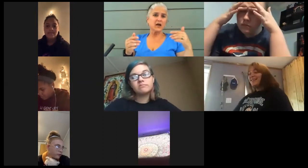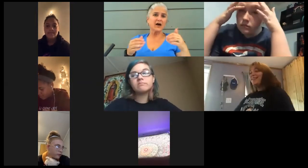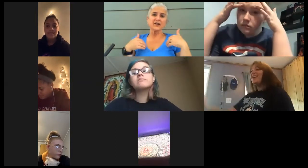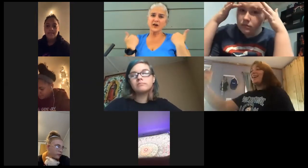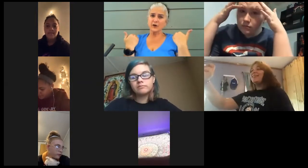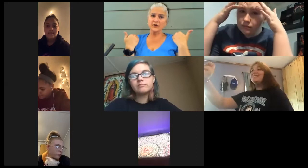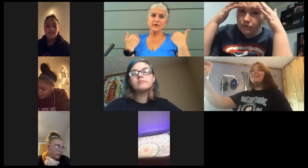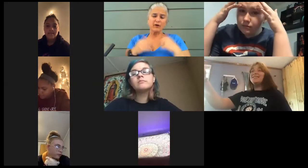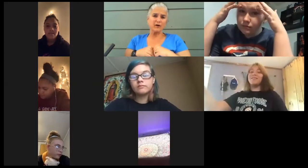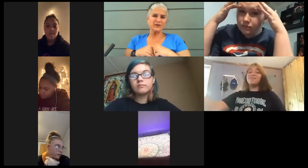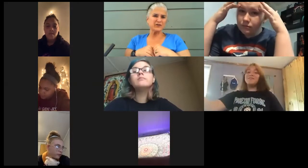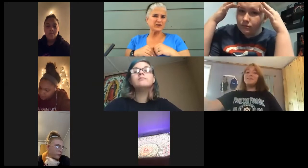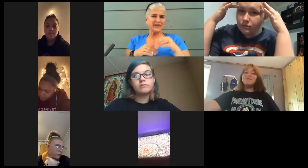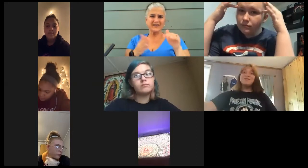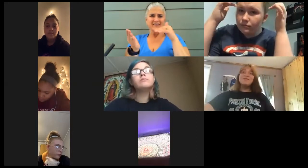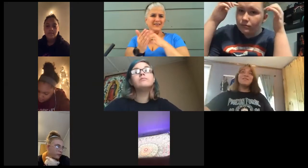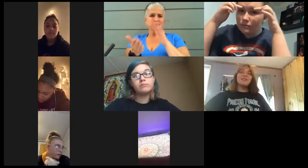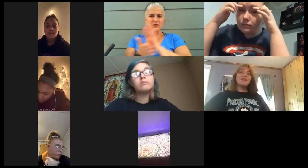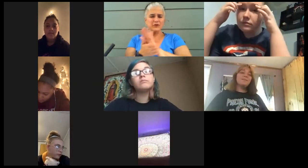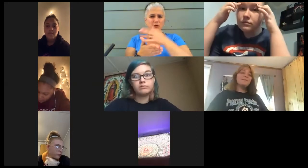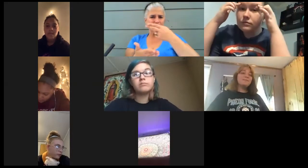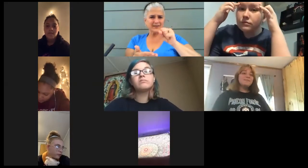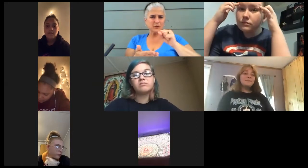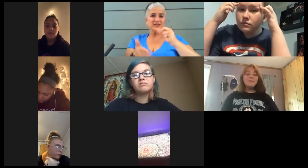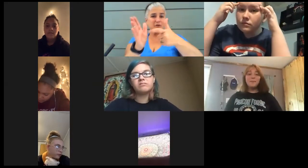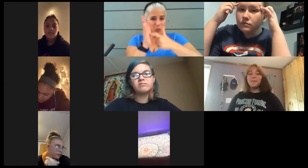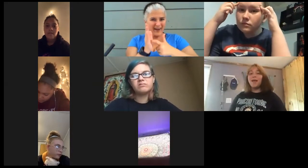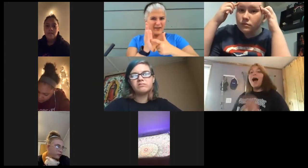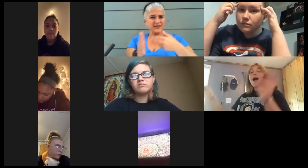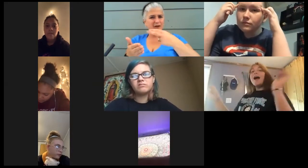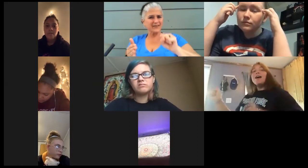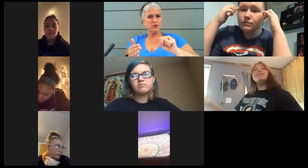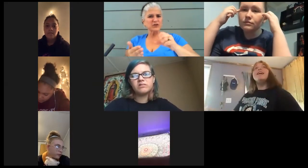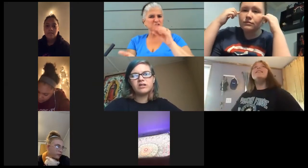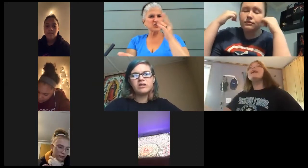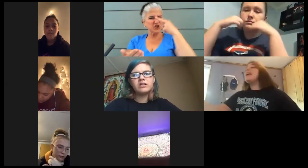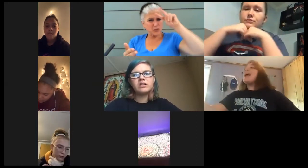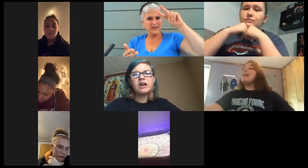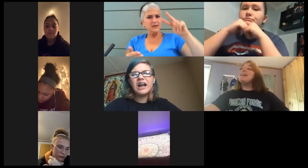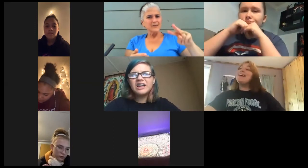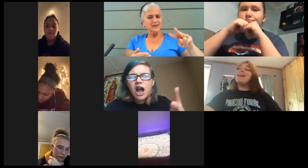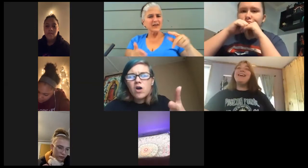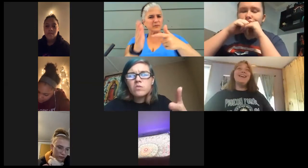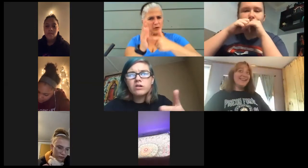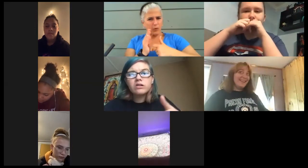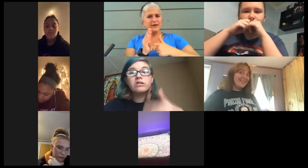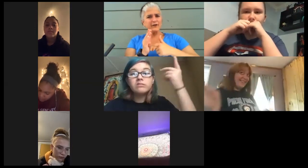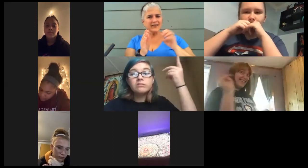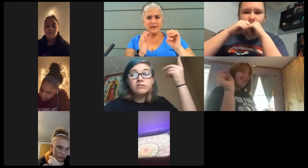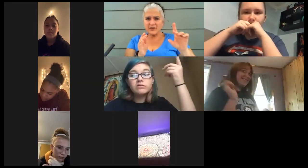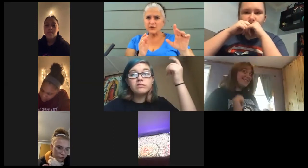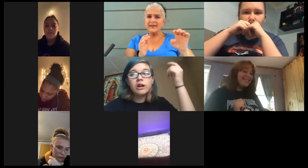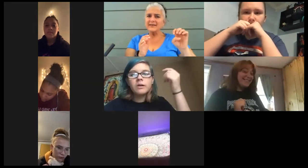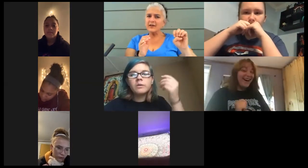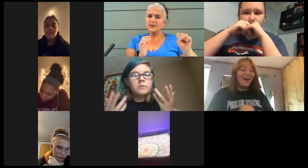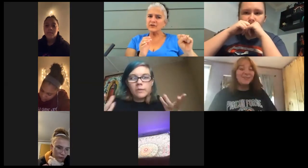languages a lot younger than we are. We don't start to like middle school, high school. It's not required until high school, which is stupid. It should be required